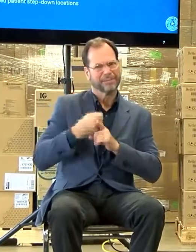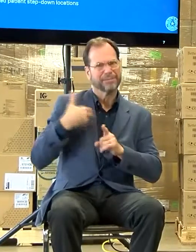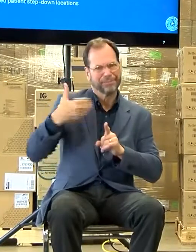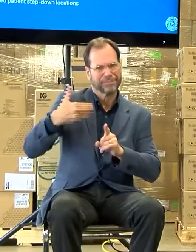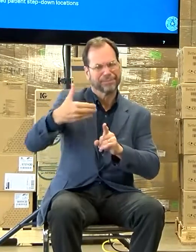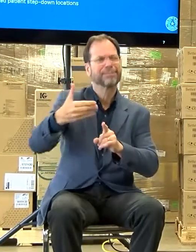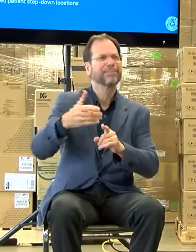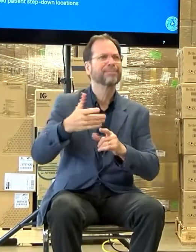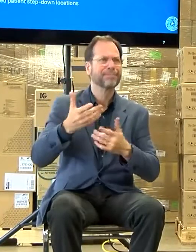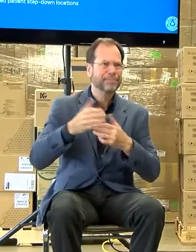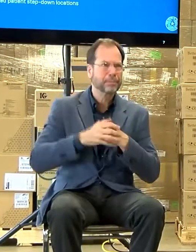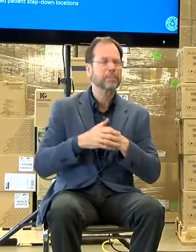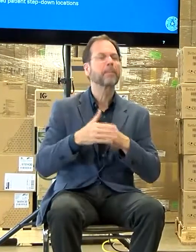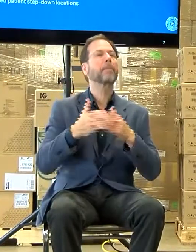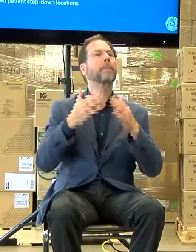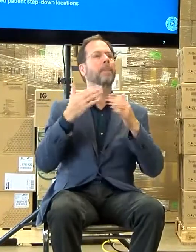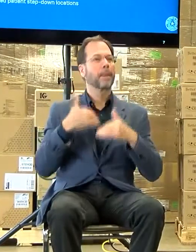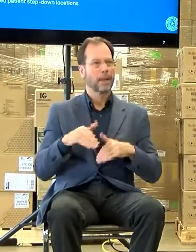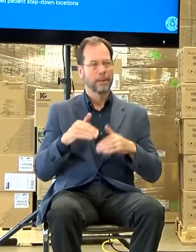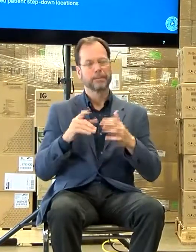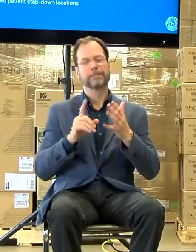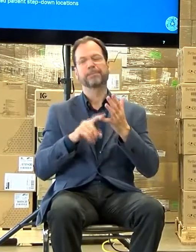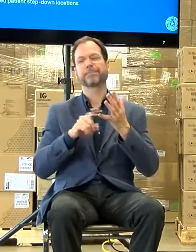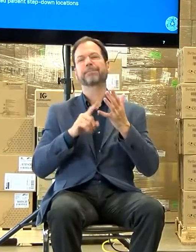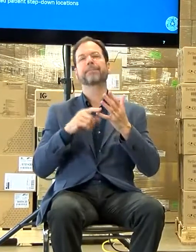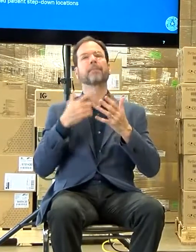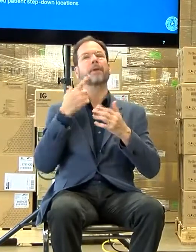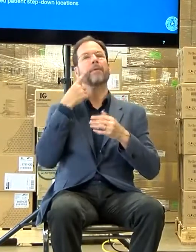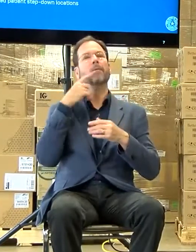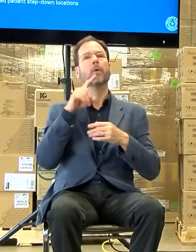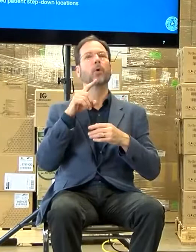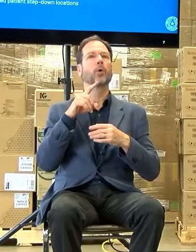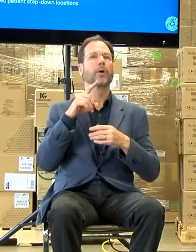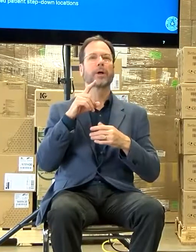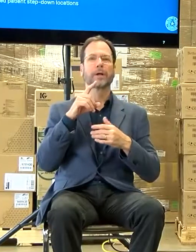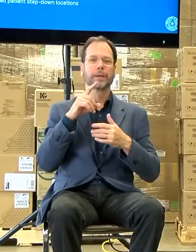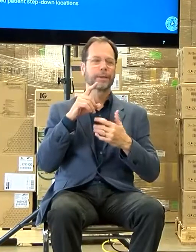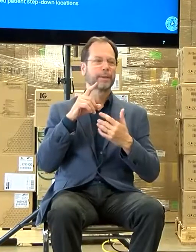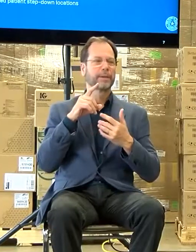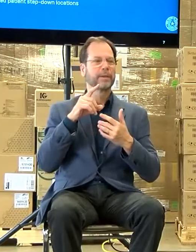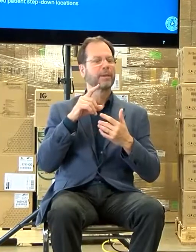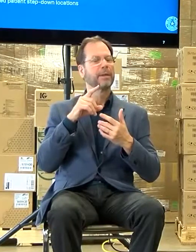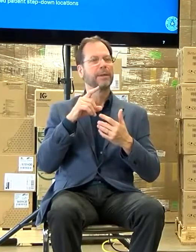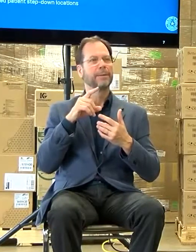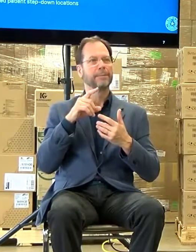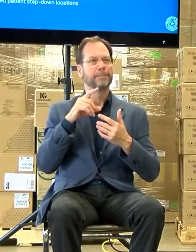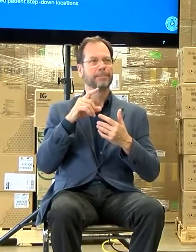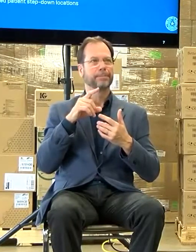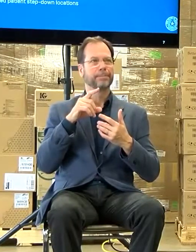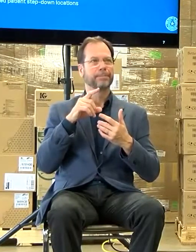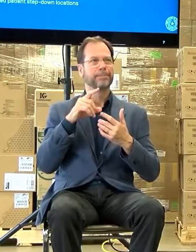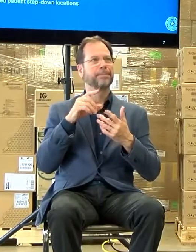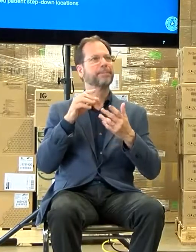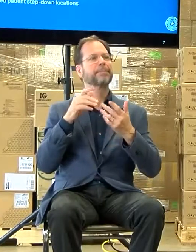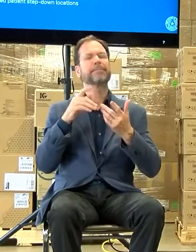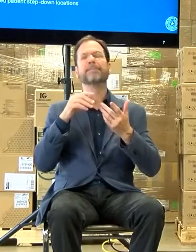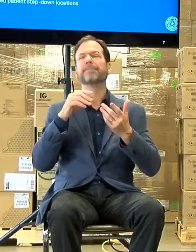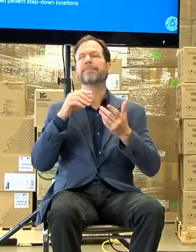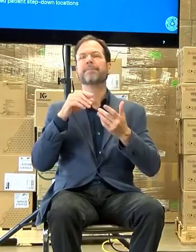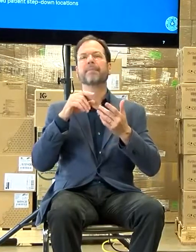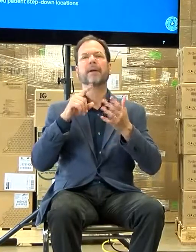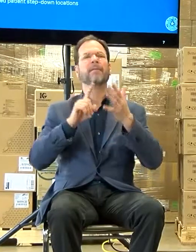our priorities, and then use for isolated step-down areas. In other words,